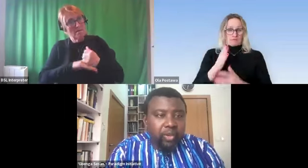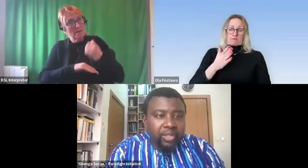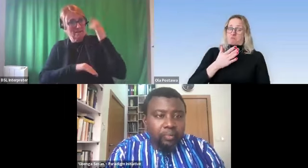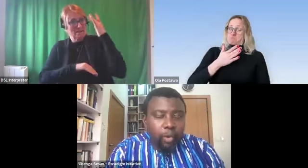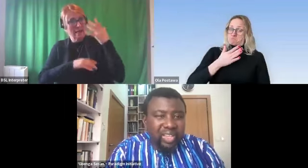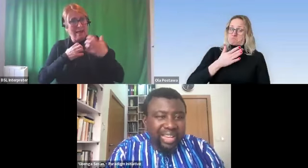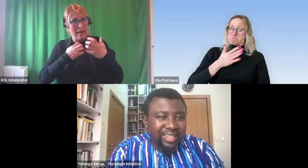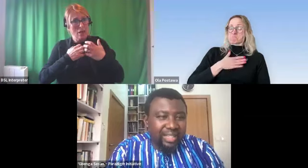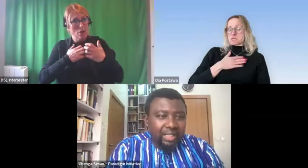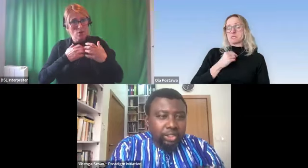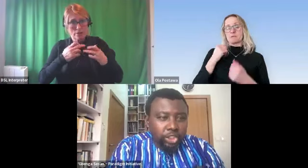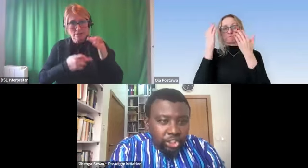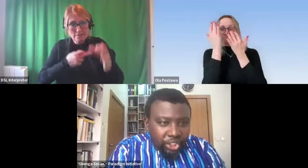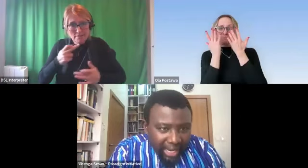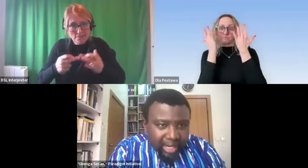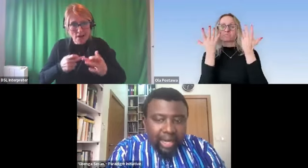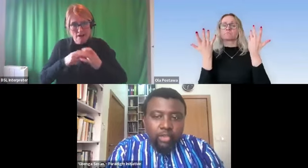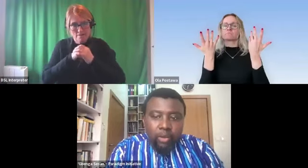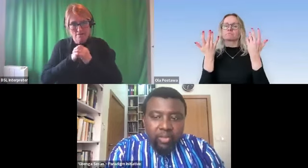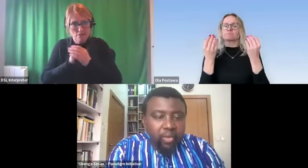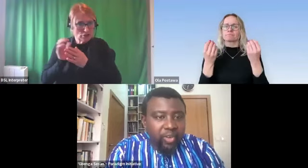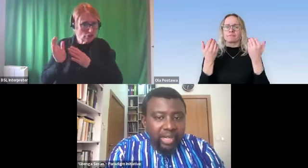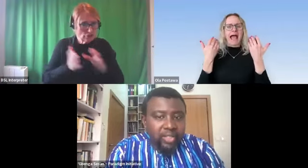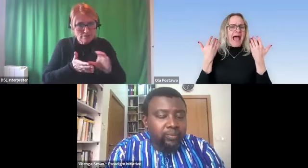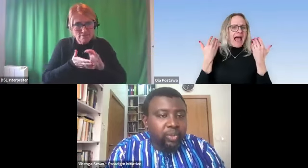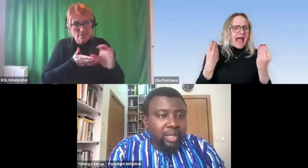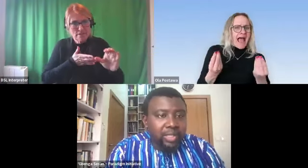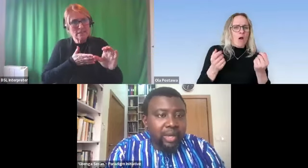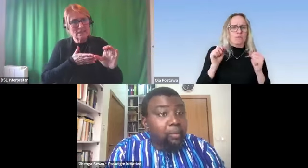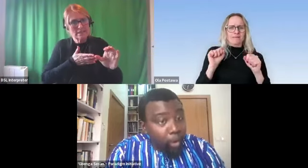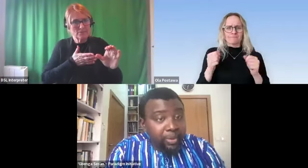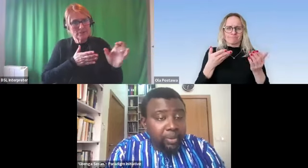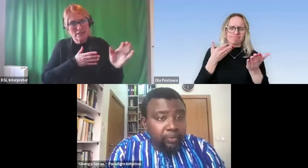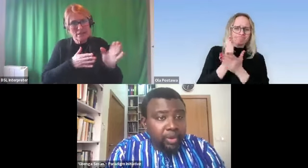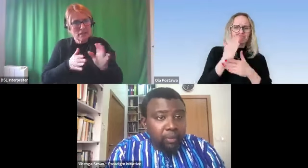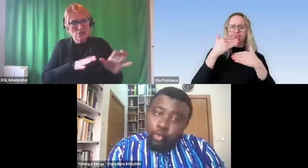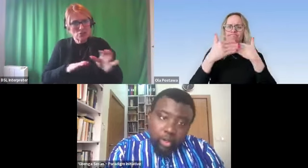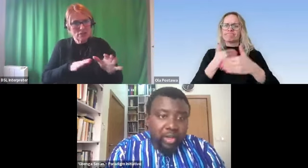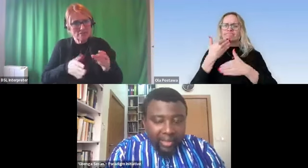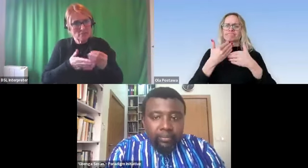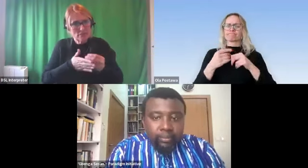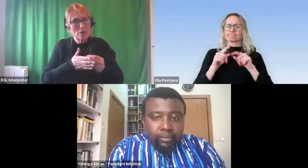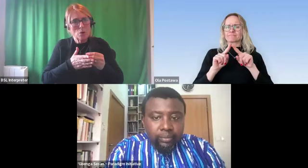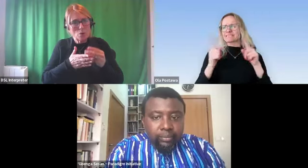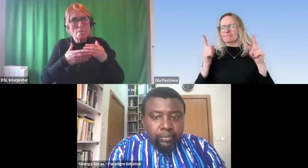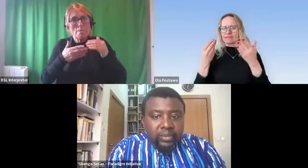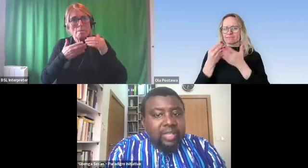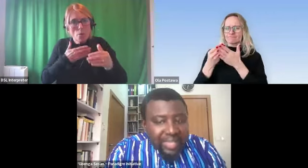survive the funding pause and the shaking that is coming for financing is that more people must work